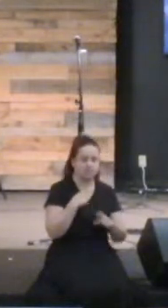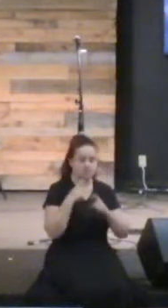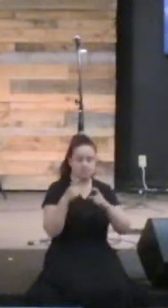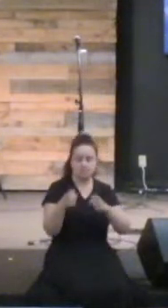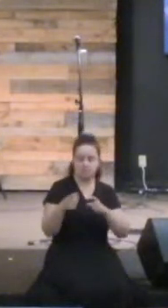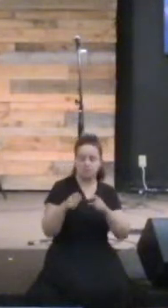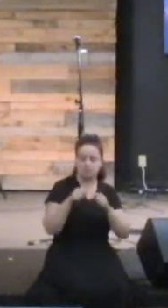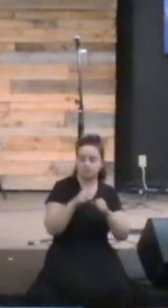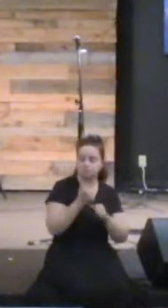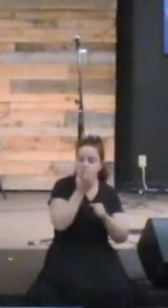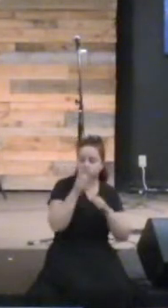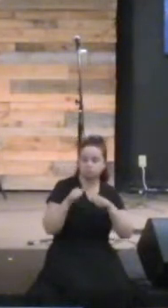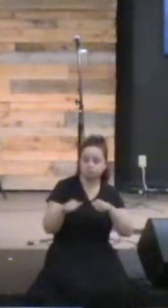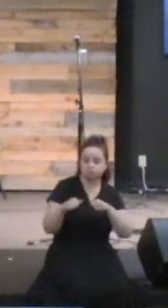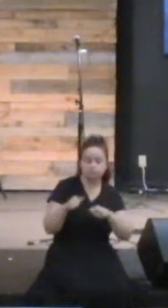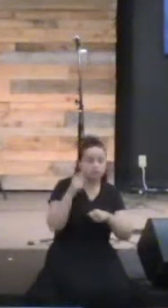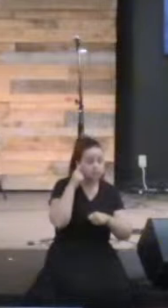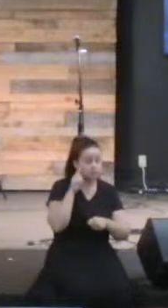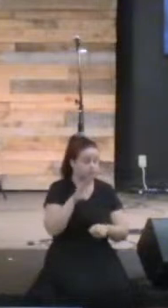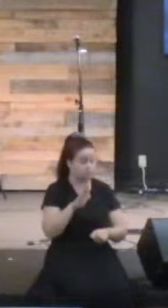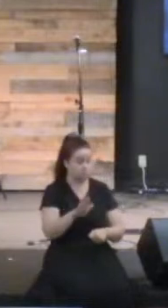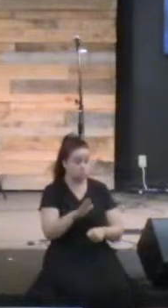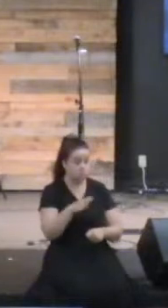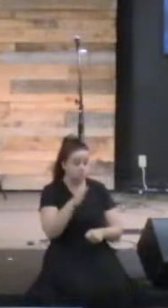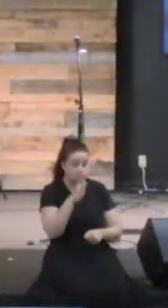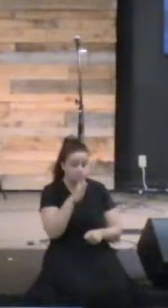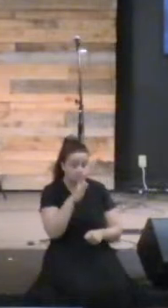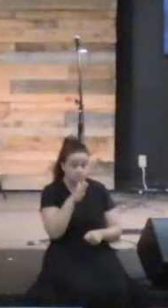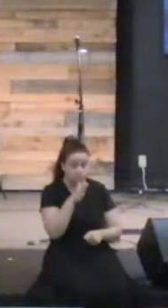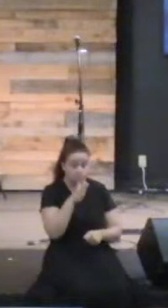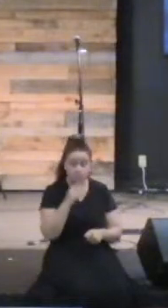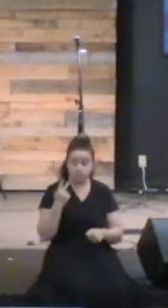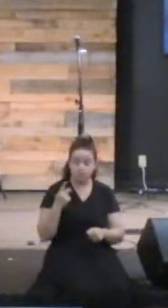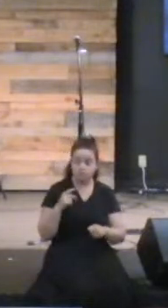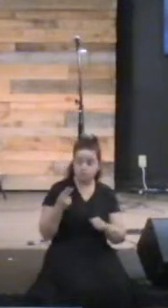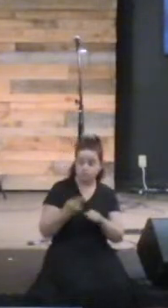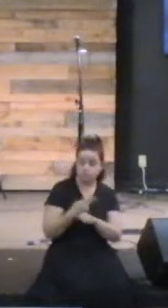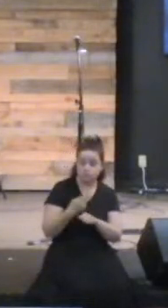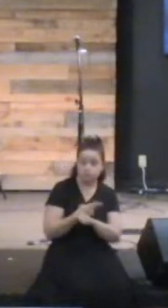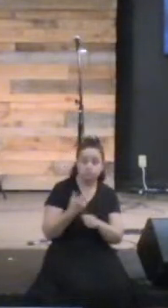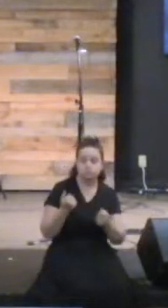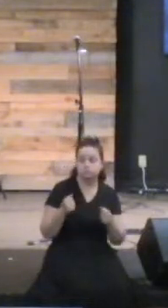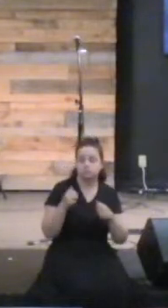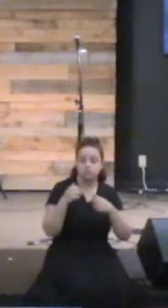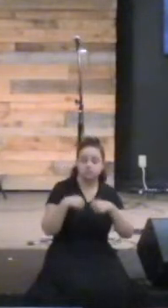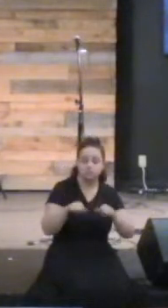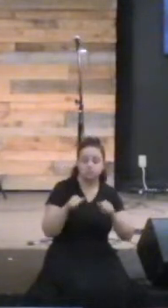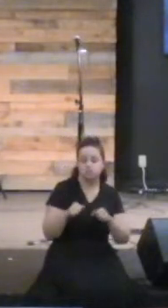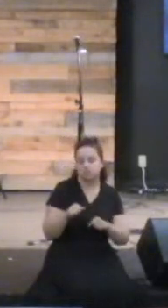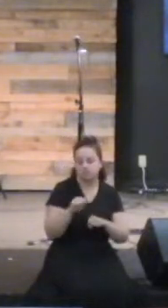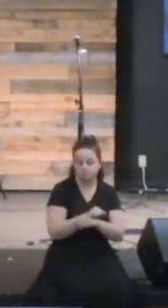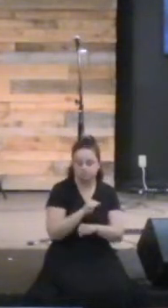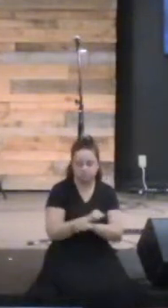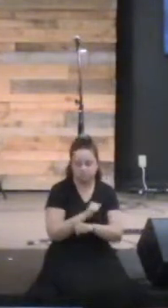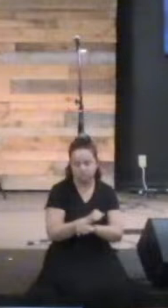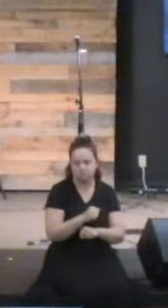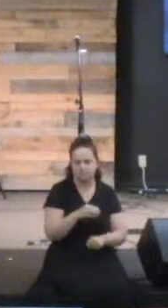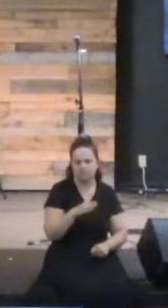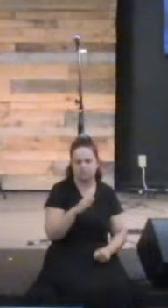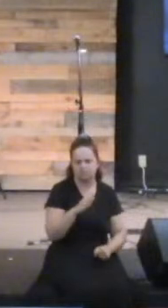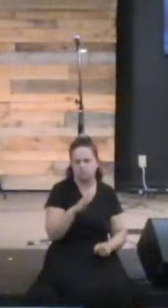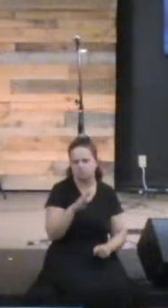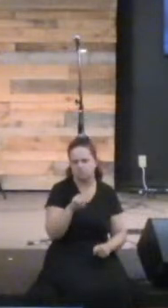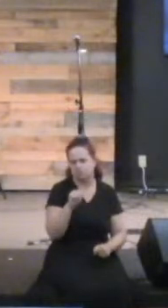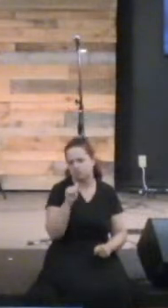mom's uh and so we were using it and you know we were trying to get it work in and the blade was was it was old and